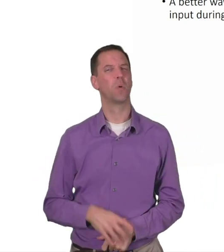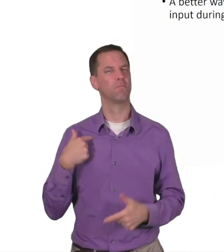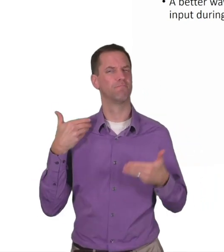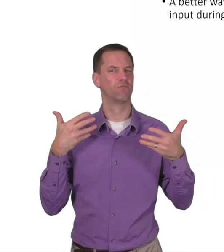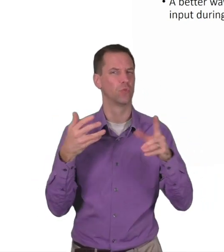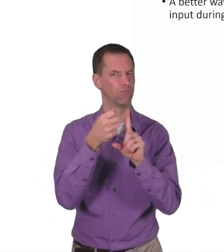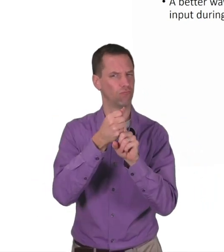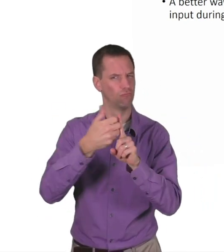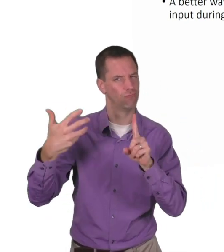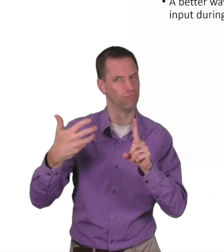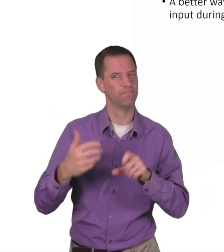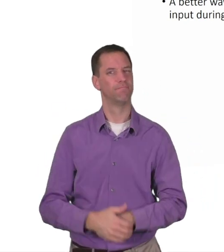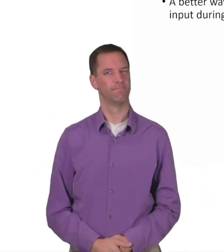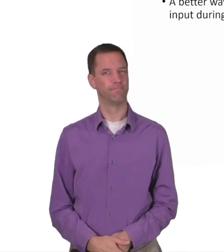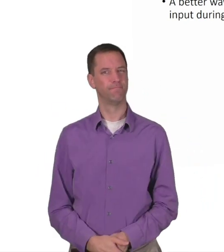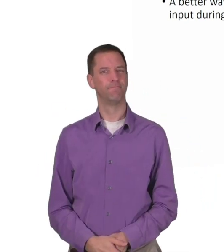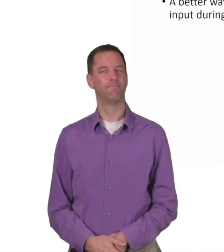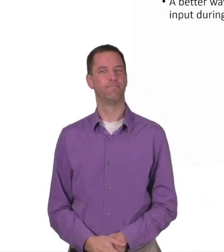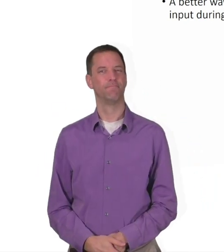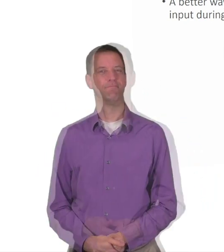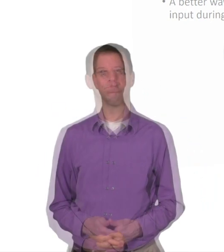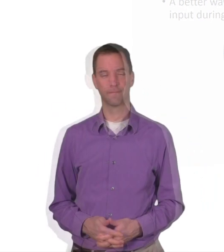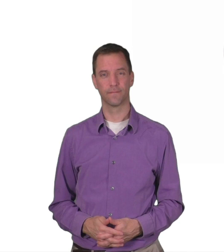the birth to 3 years. Let me explain.